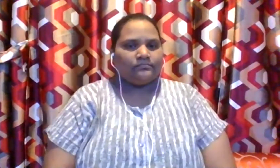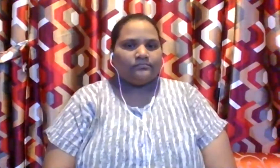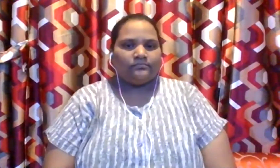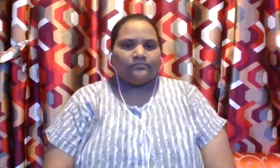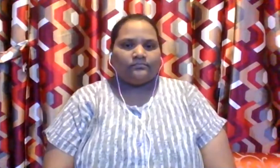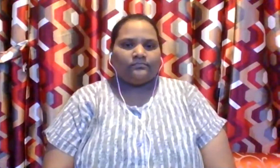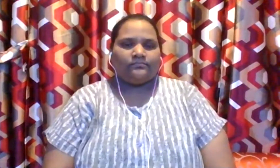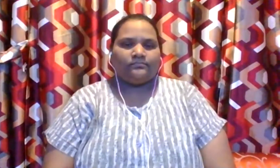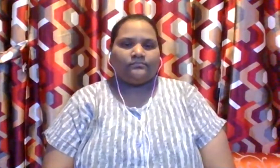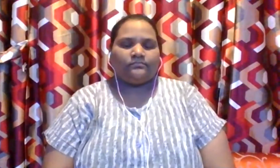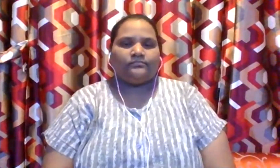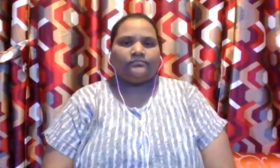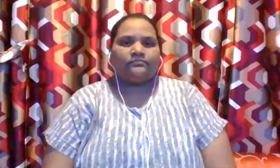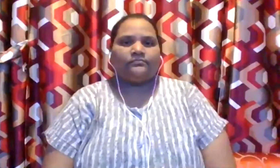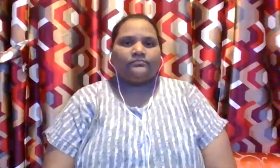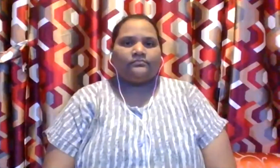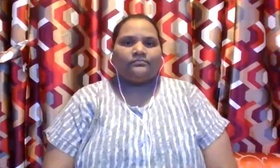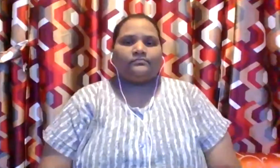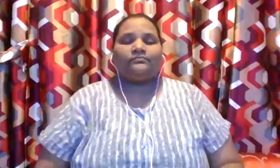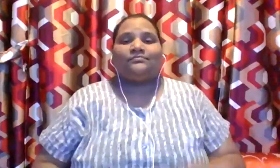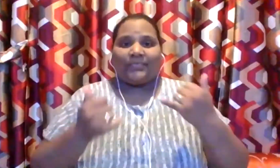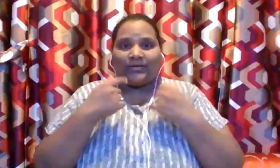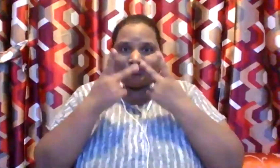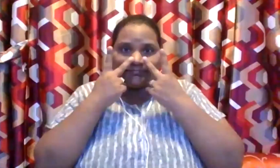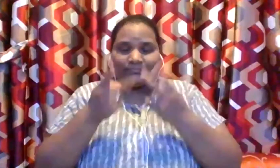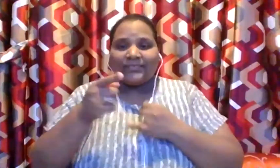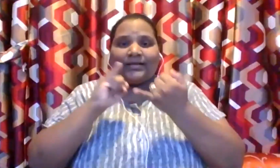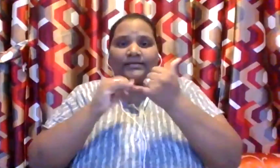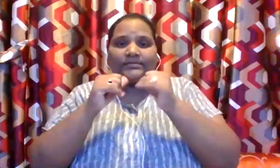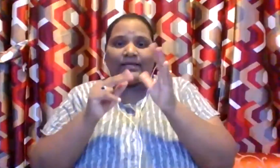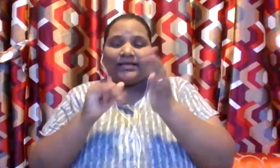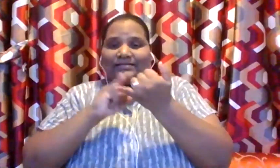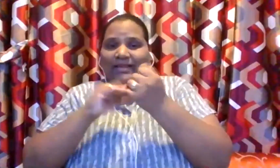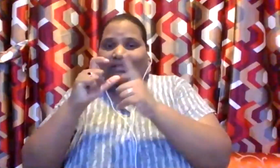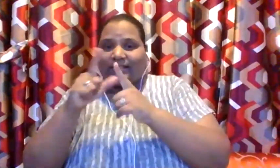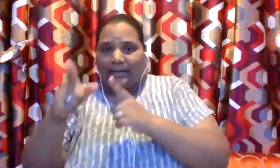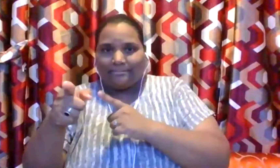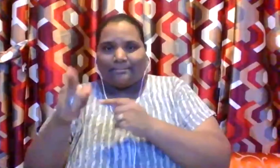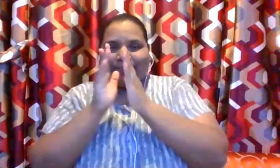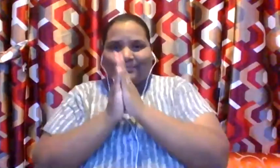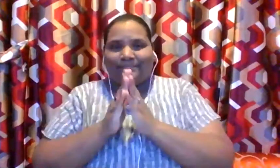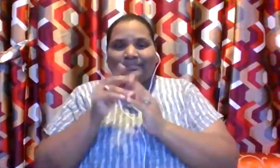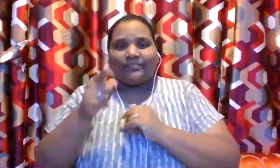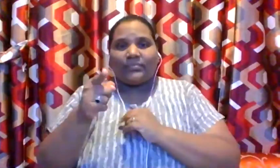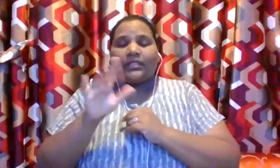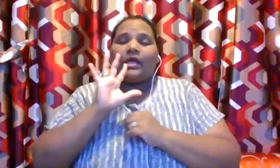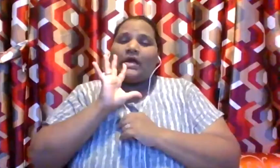Okay. So now Sanatan Dharma is actually the essential truth that underlies all